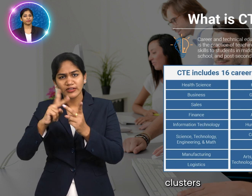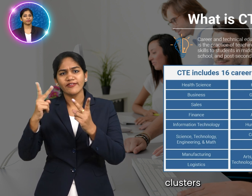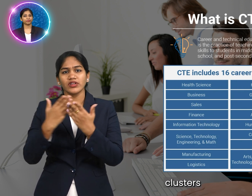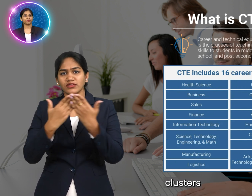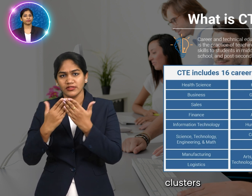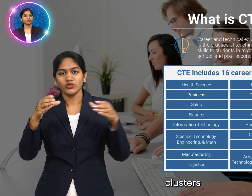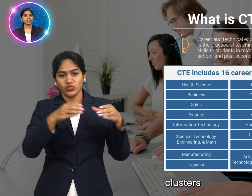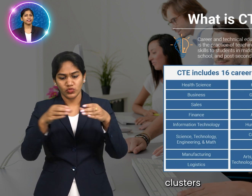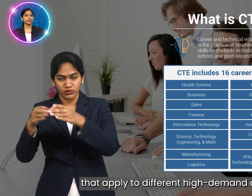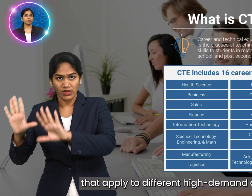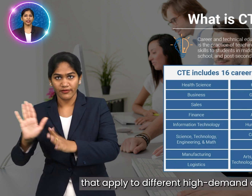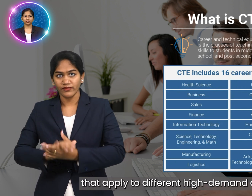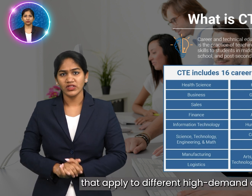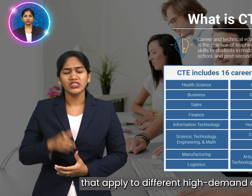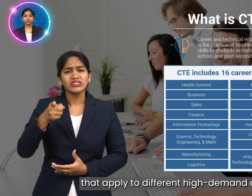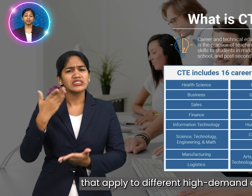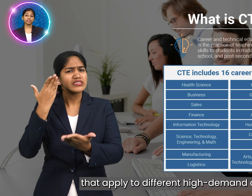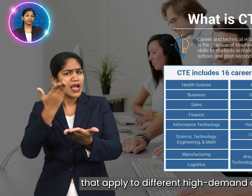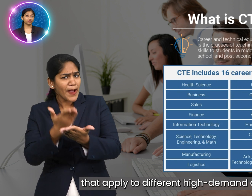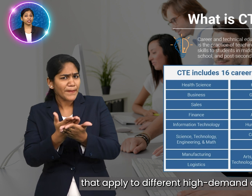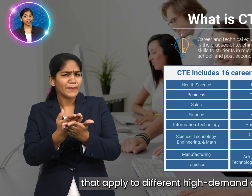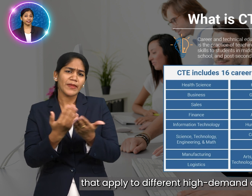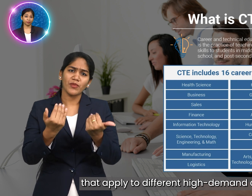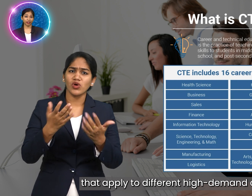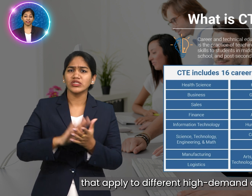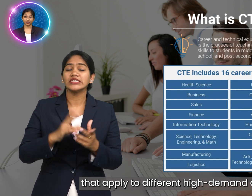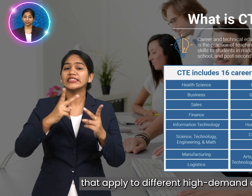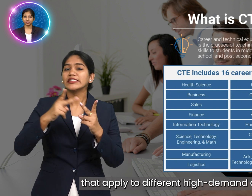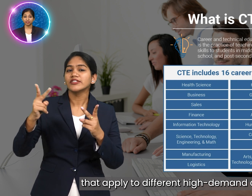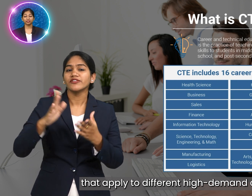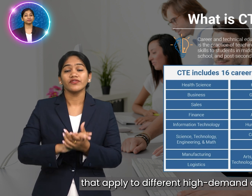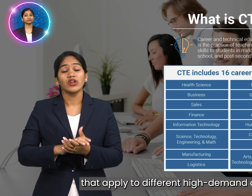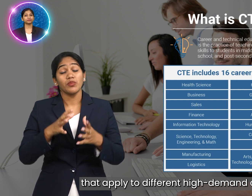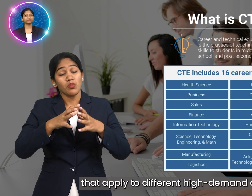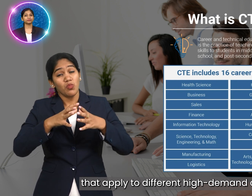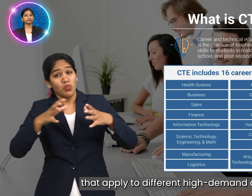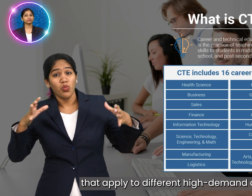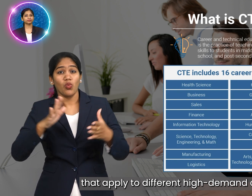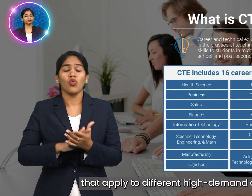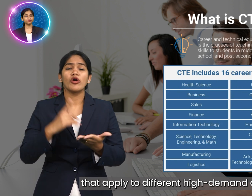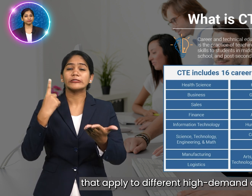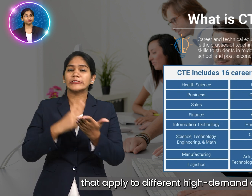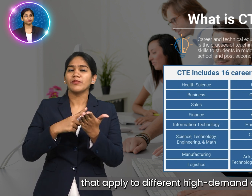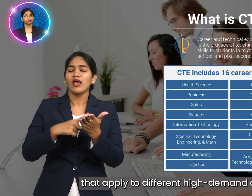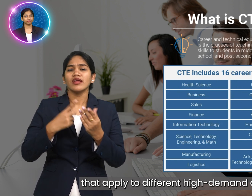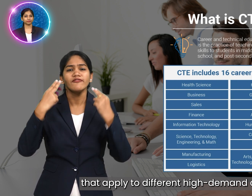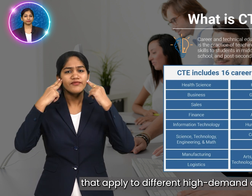clusters that apply to different high demand careers.